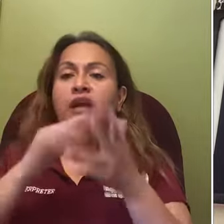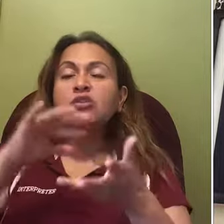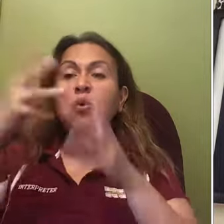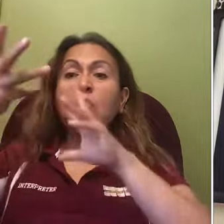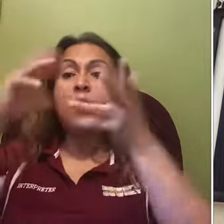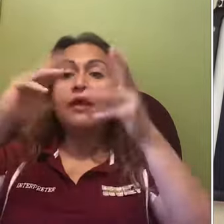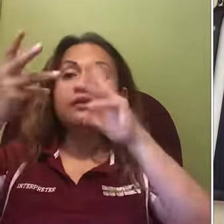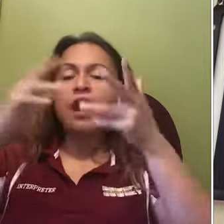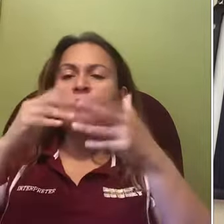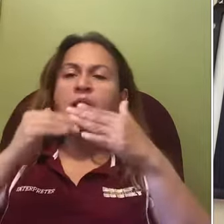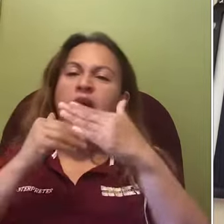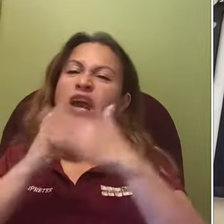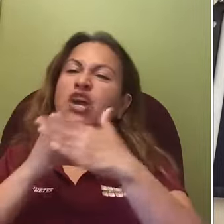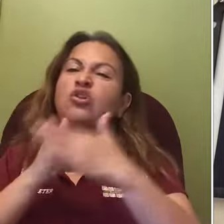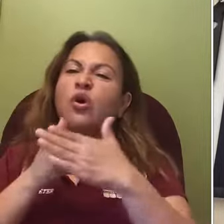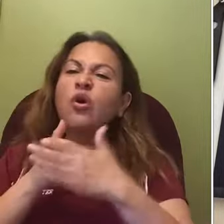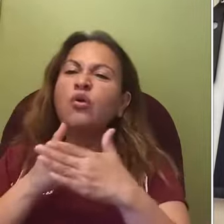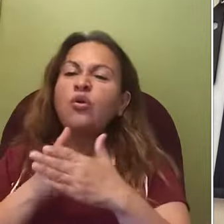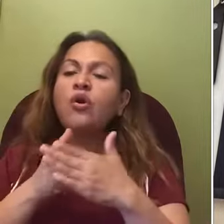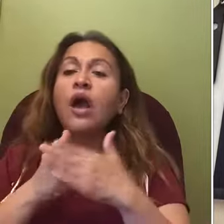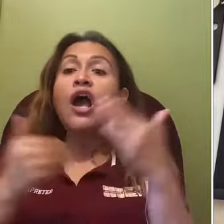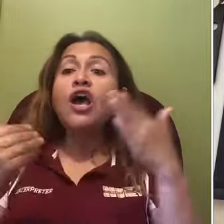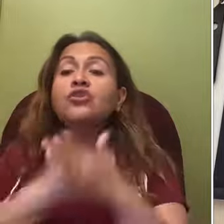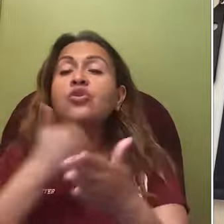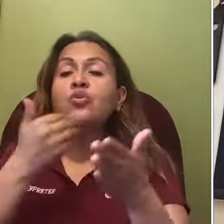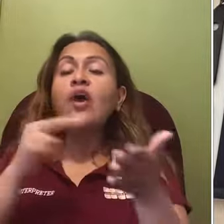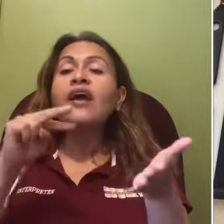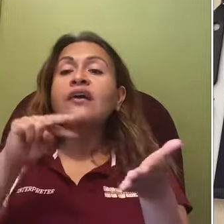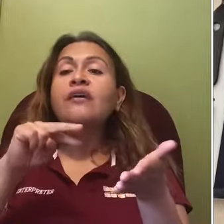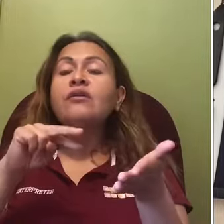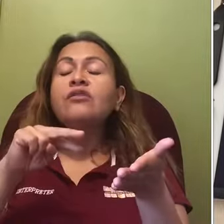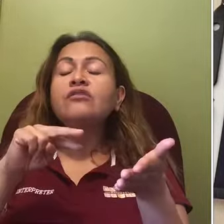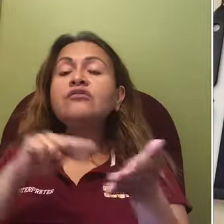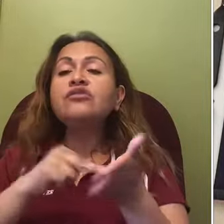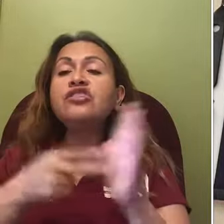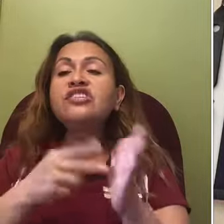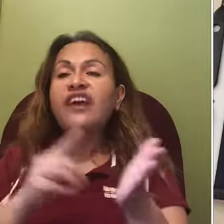really at the boundaries. And we're going to introduce a new definition that's kind of derived from